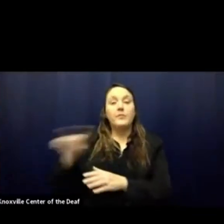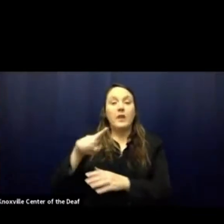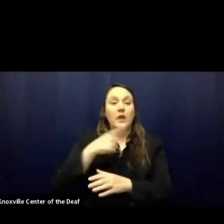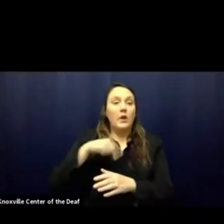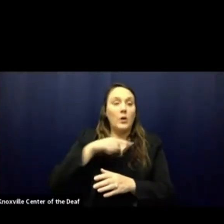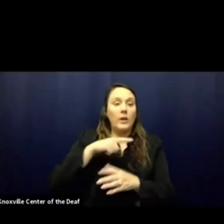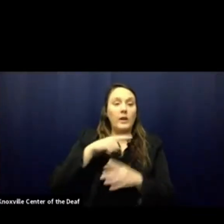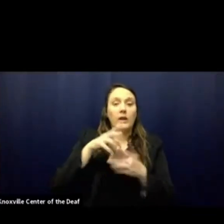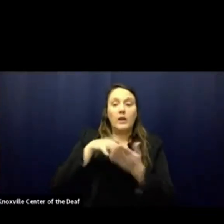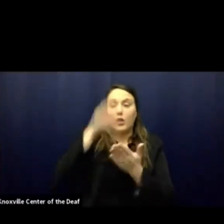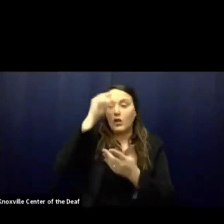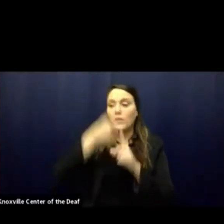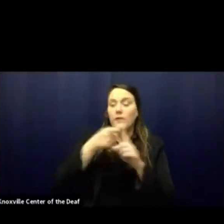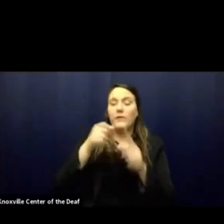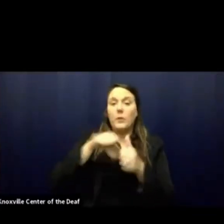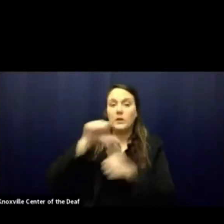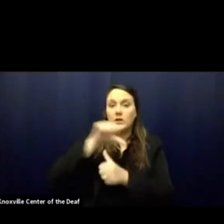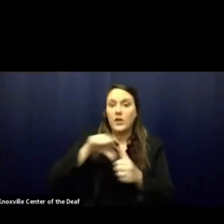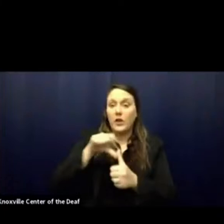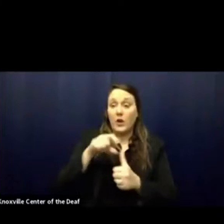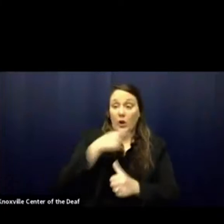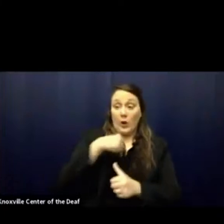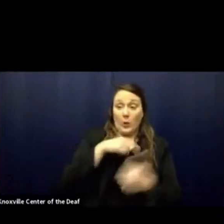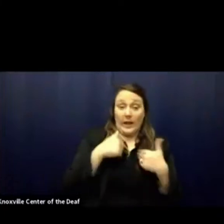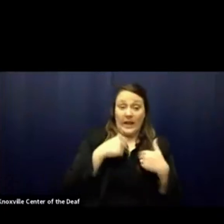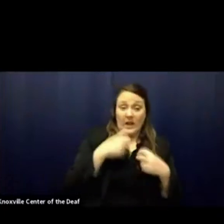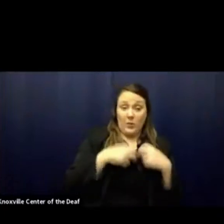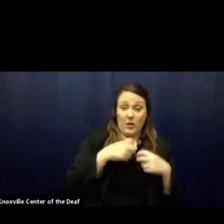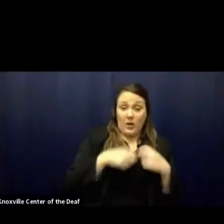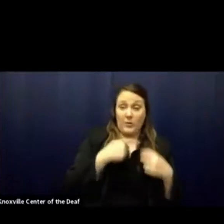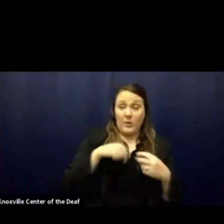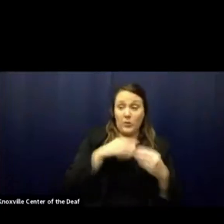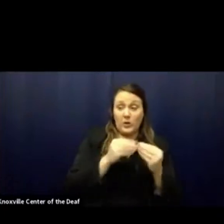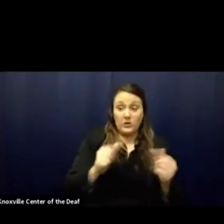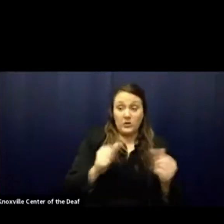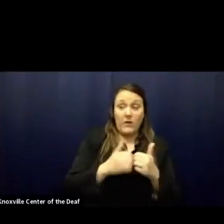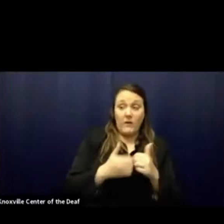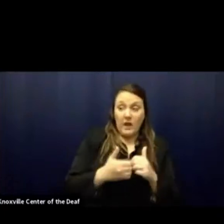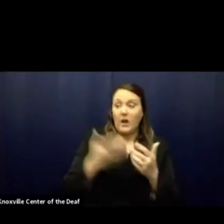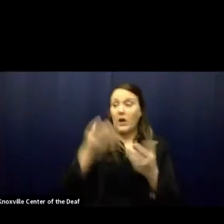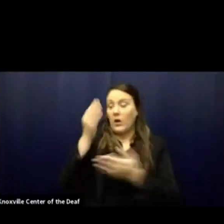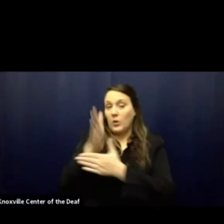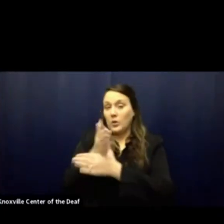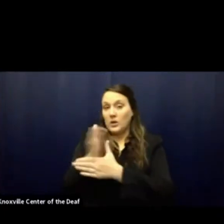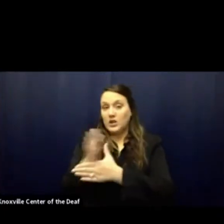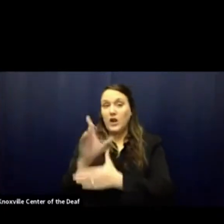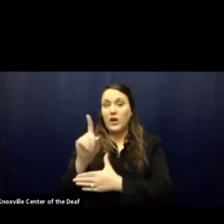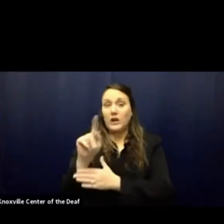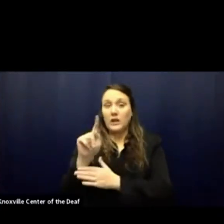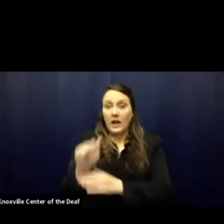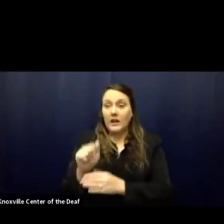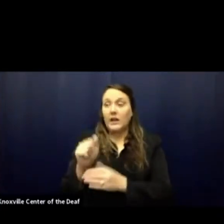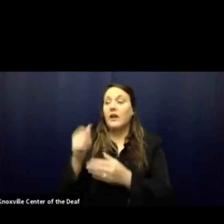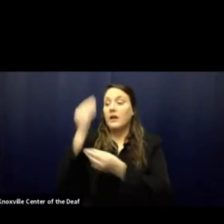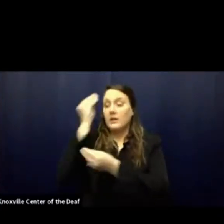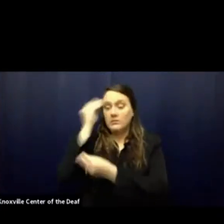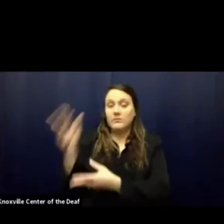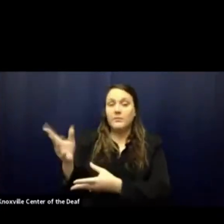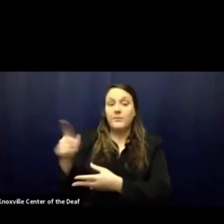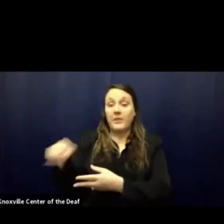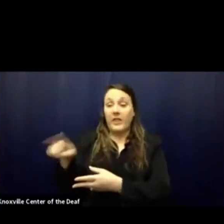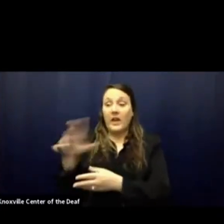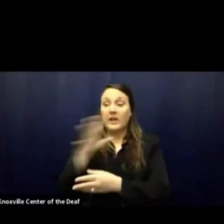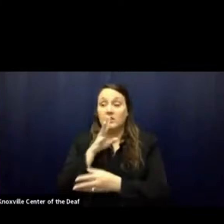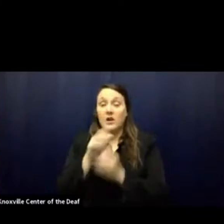other. We had this problem, here's how we solved it, sharing data, sharing updates. That's how we can get a lot of information, because they talk to the